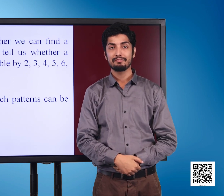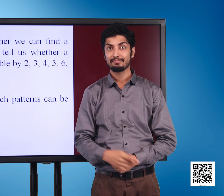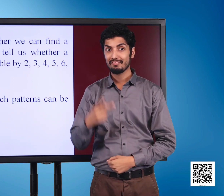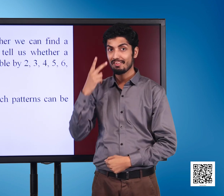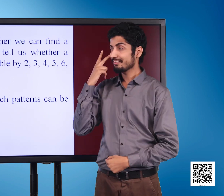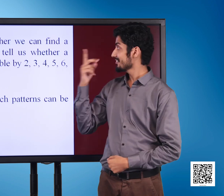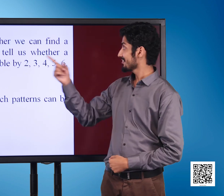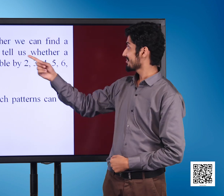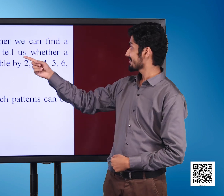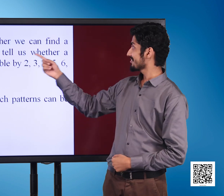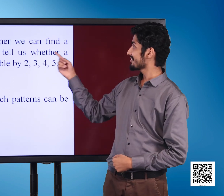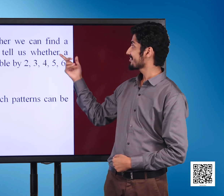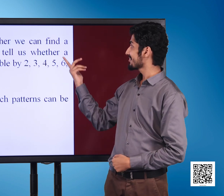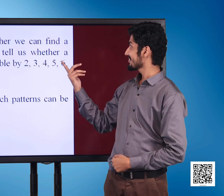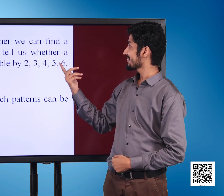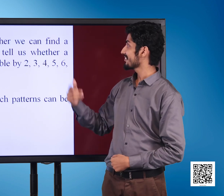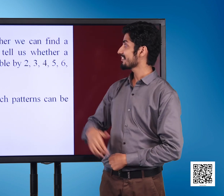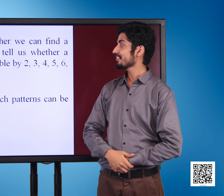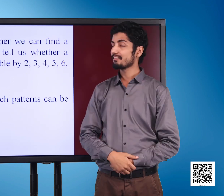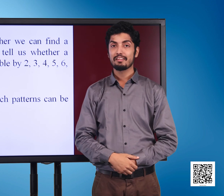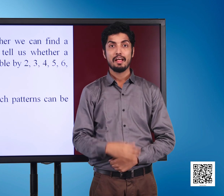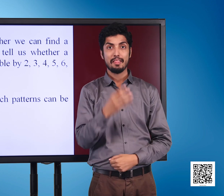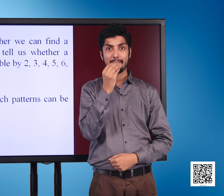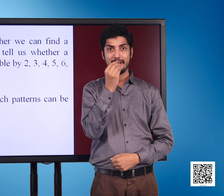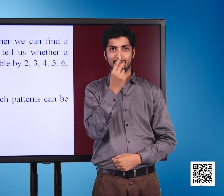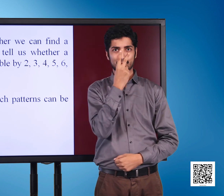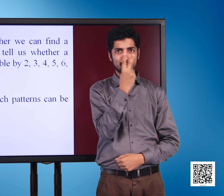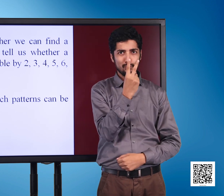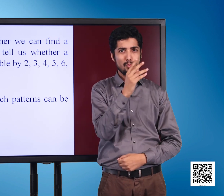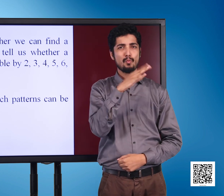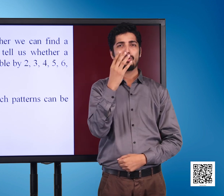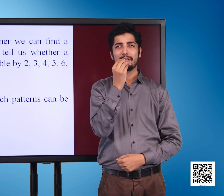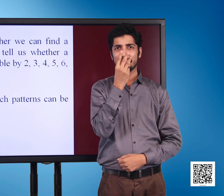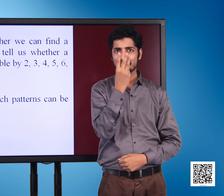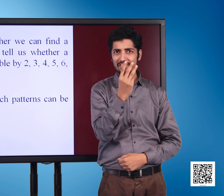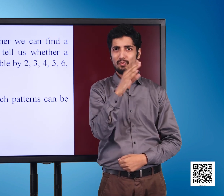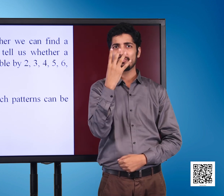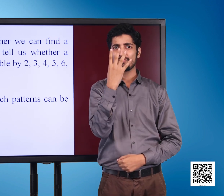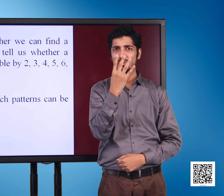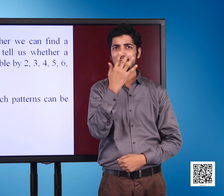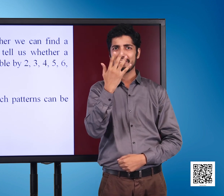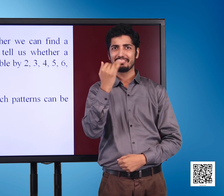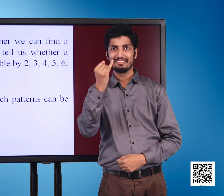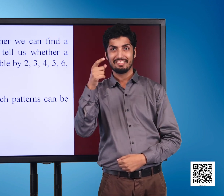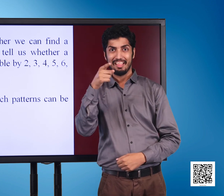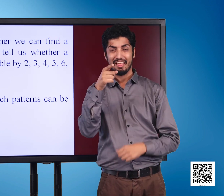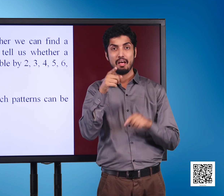Let us see whether we can find a pattern that can tell us whether a number is divisible by 2, 3,